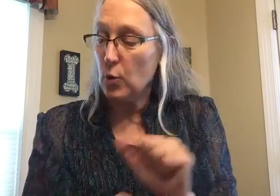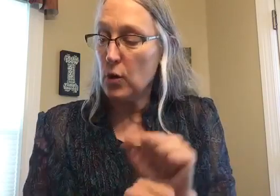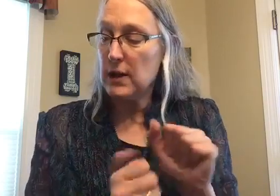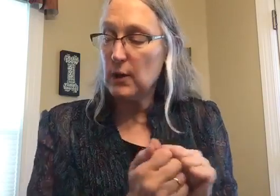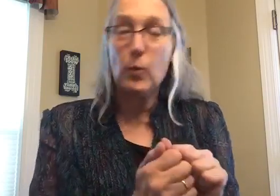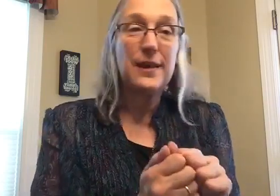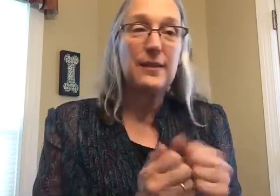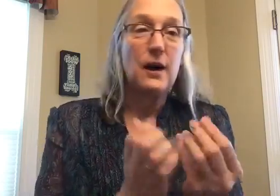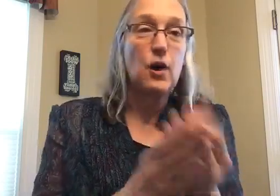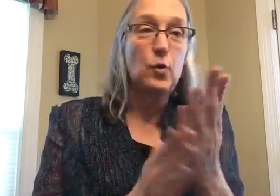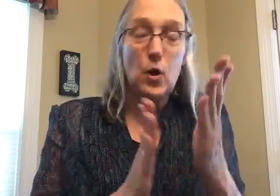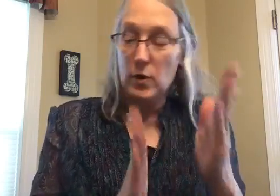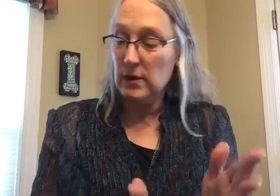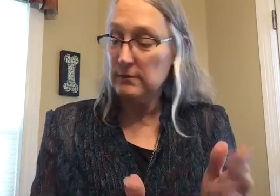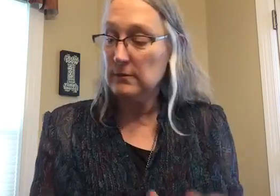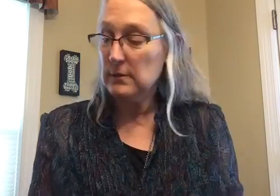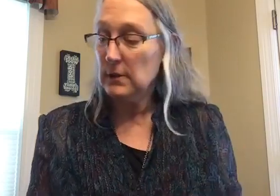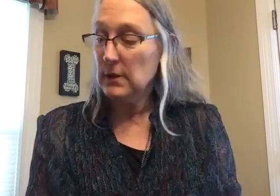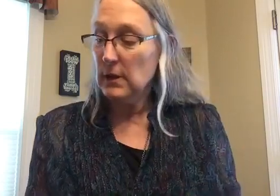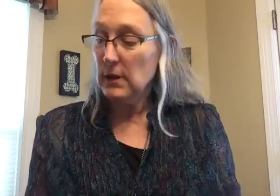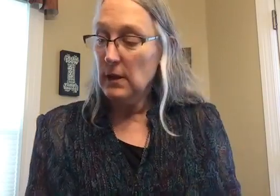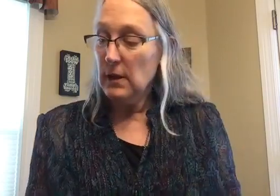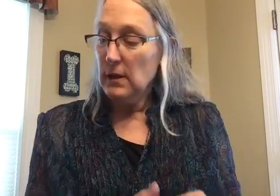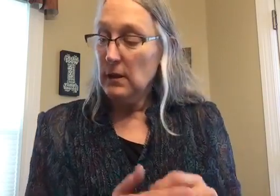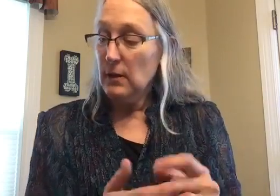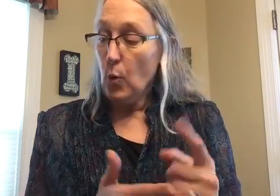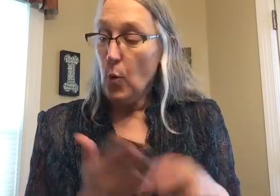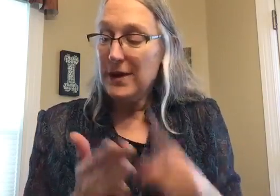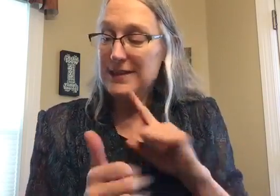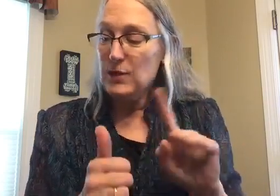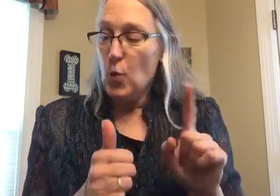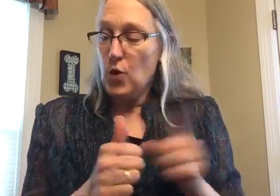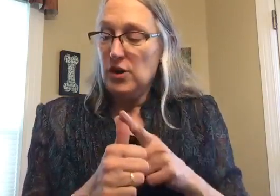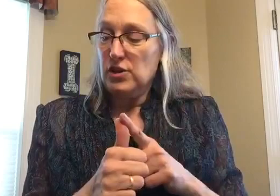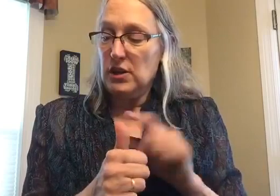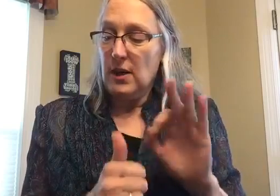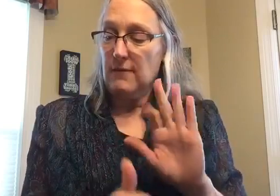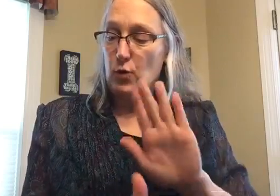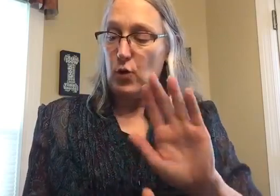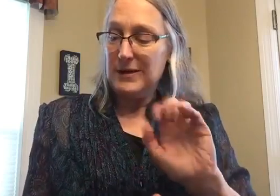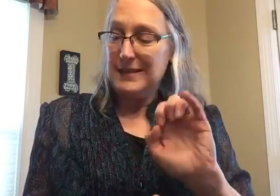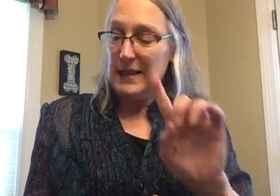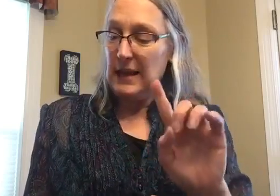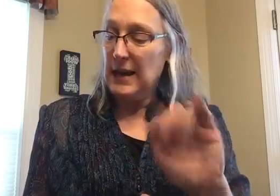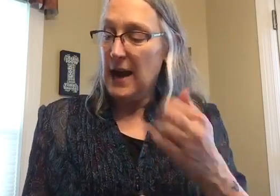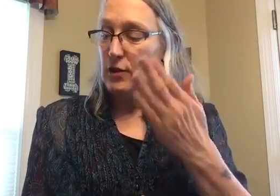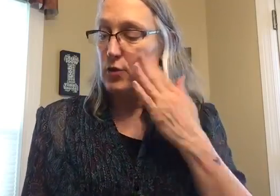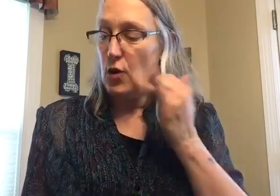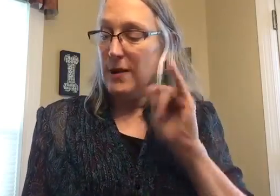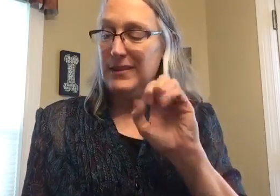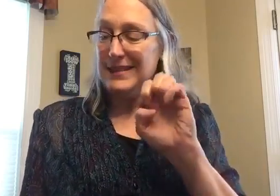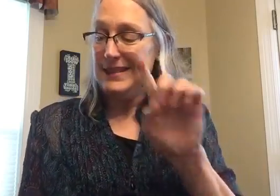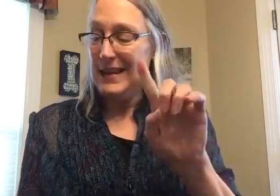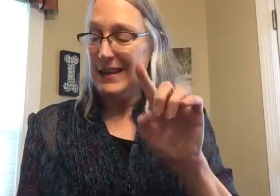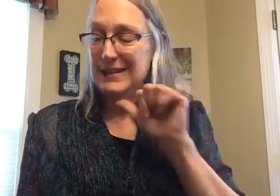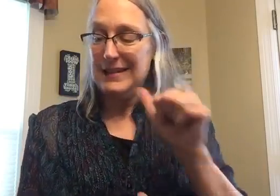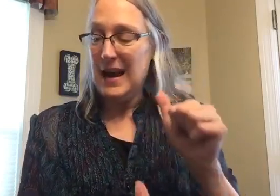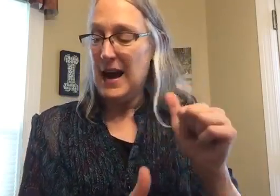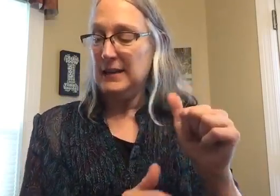working with a grower? What is the origin of your seed? How do you know if the seed is not